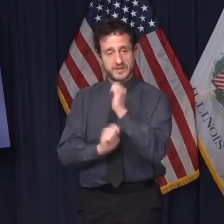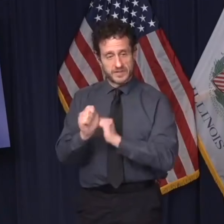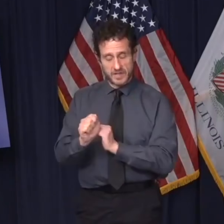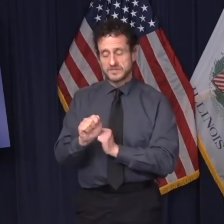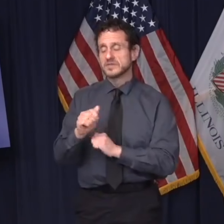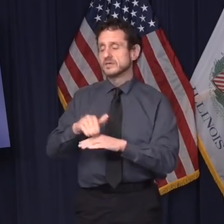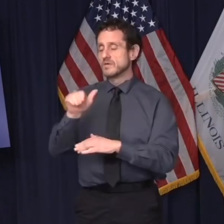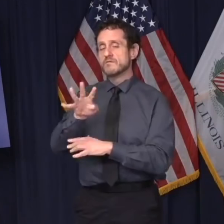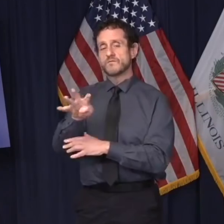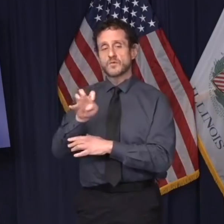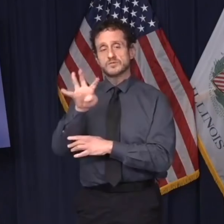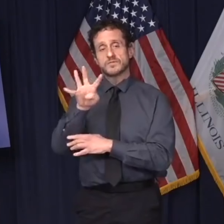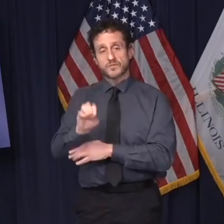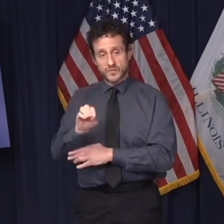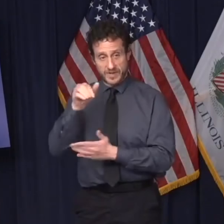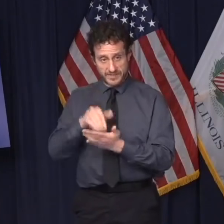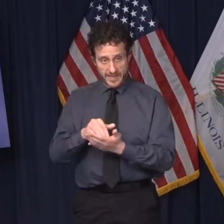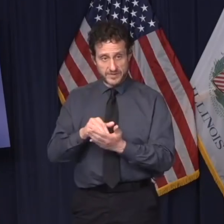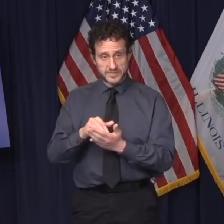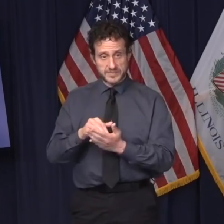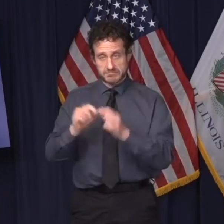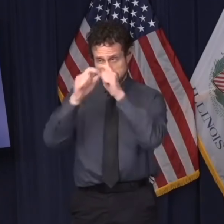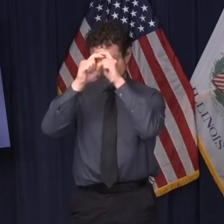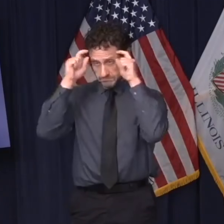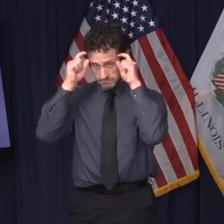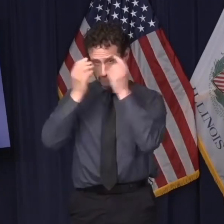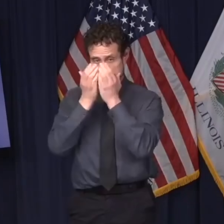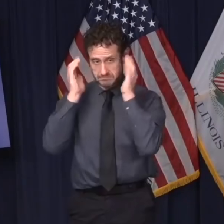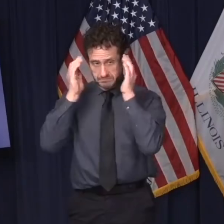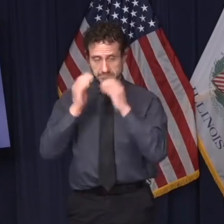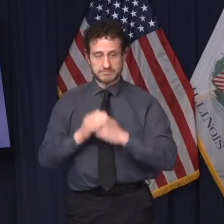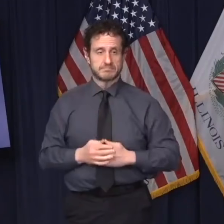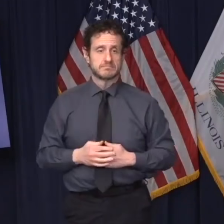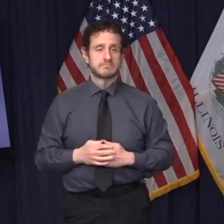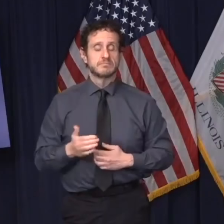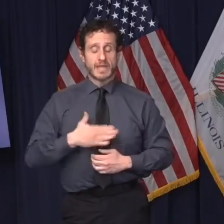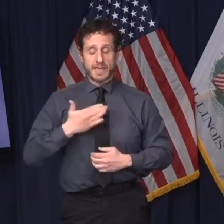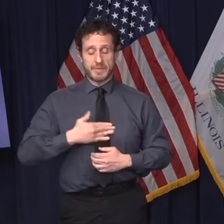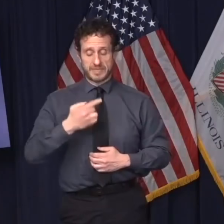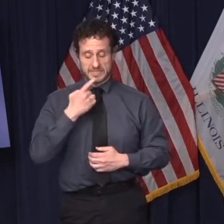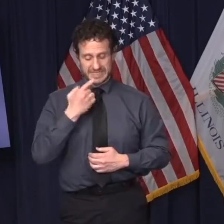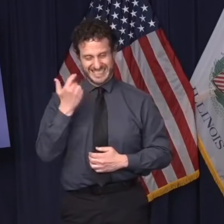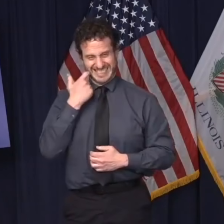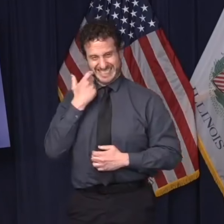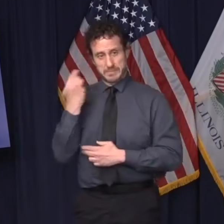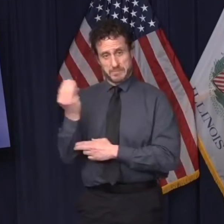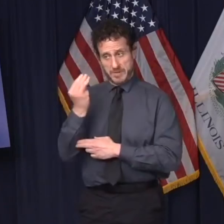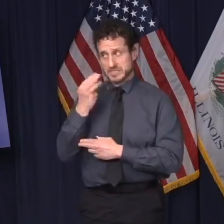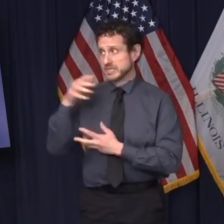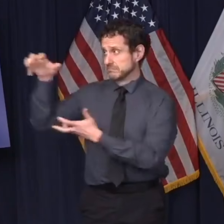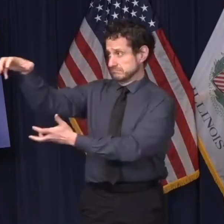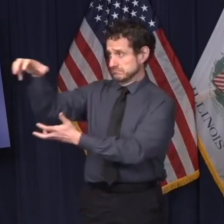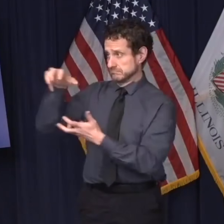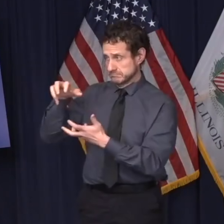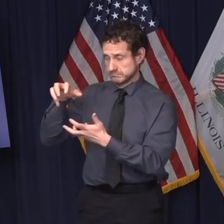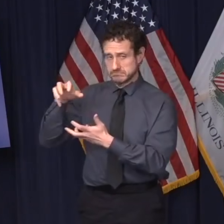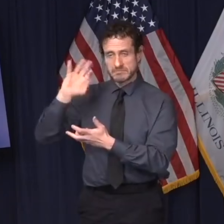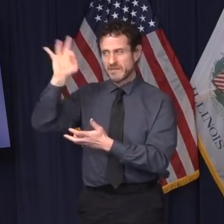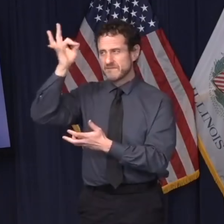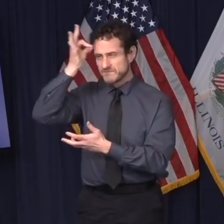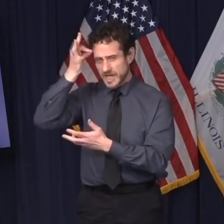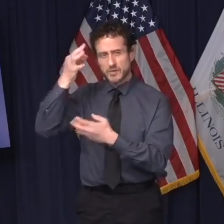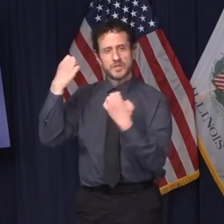over 440,000 face shields. I'm pleased to say that on Monday we received a shipment from the